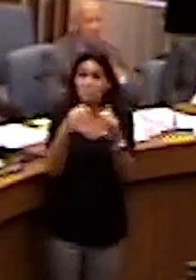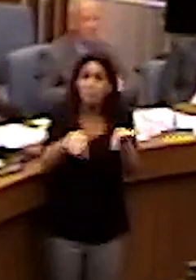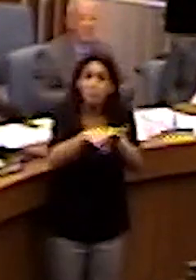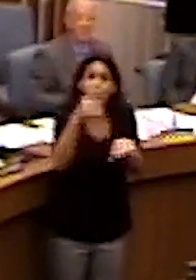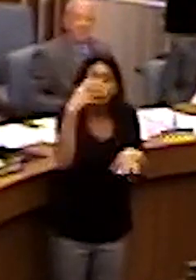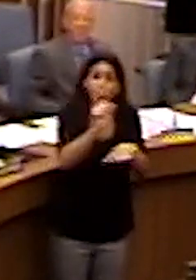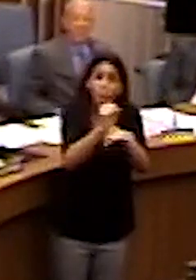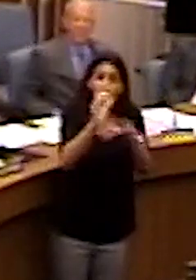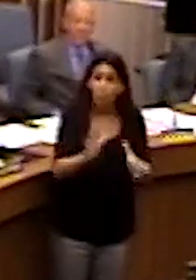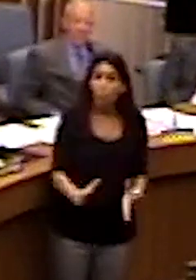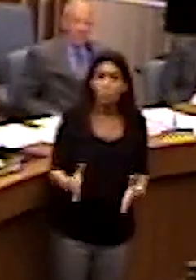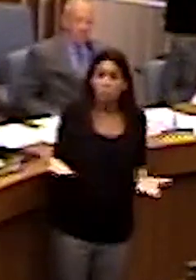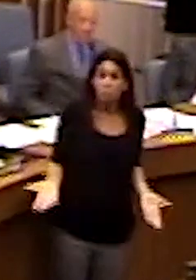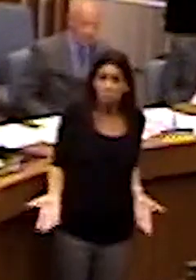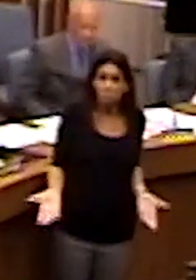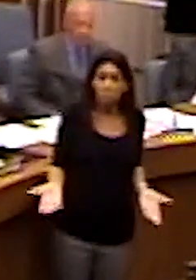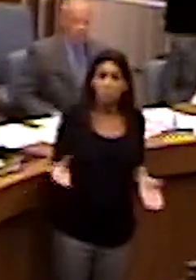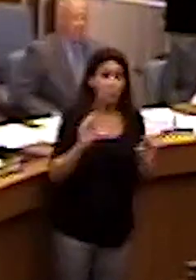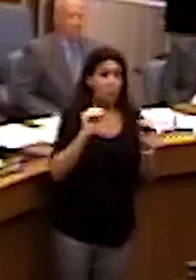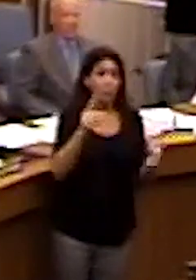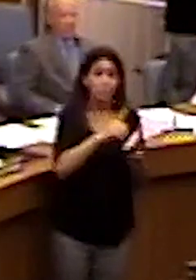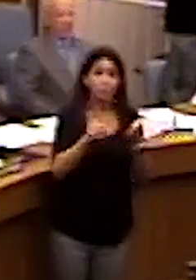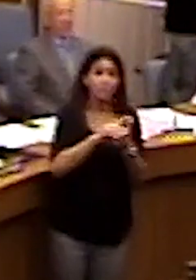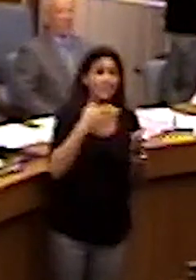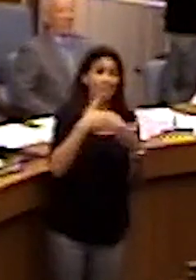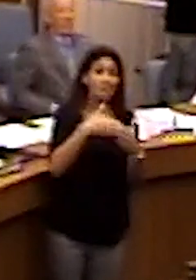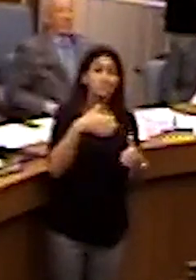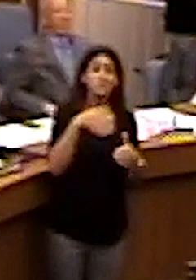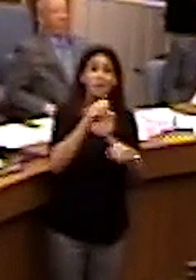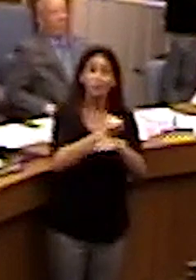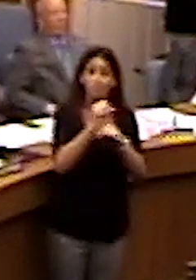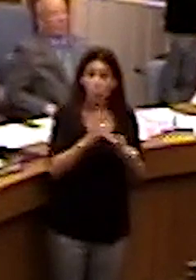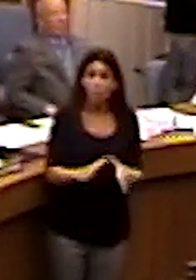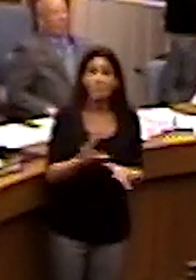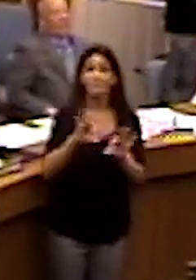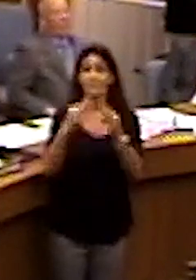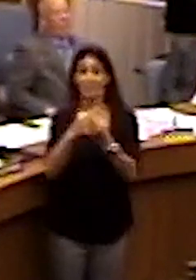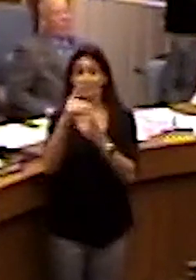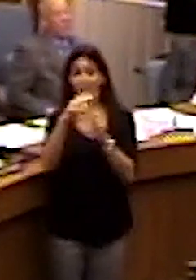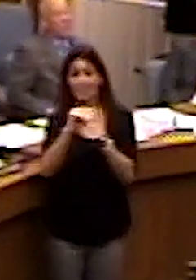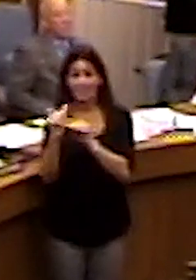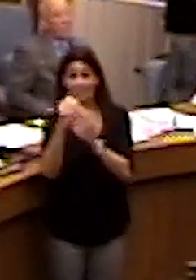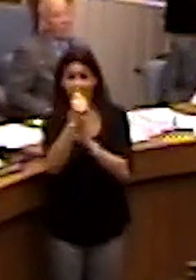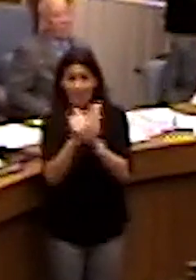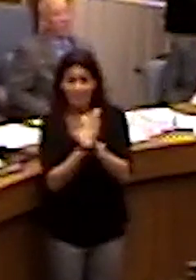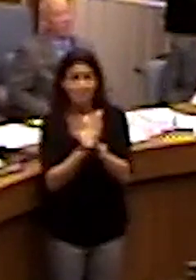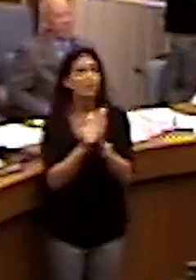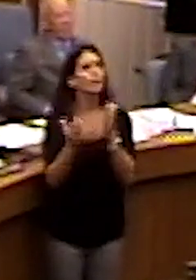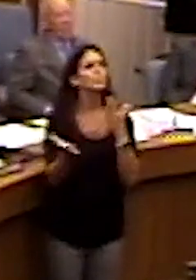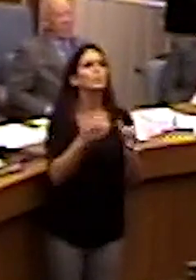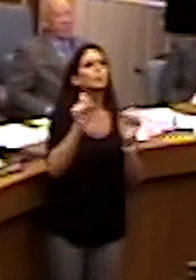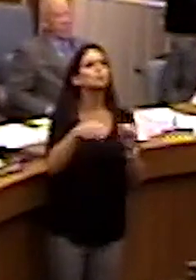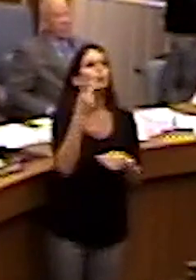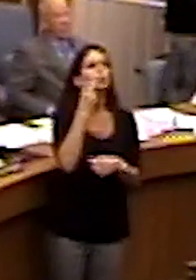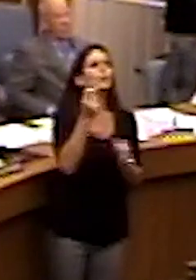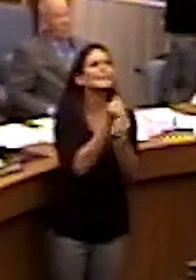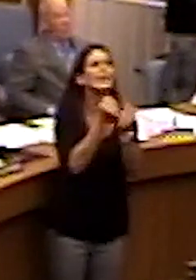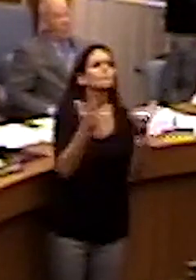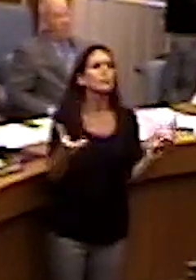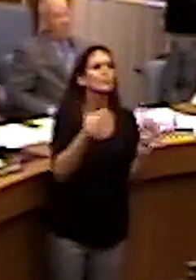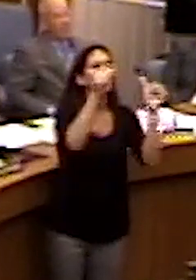No discrimination employment, the family leave act, there's an important law. Maybe they should have looked at everything that